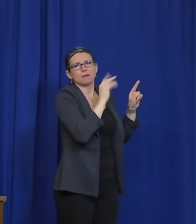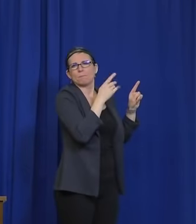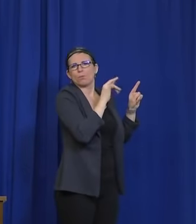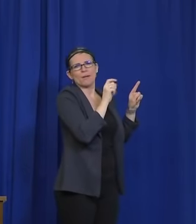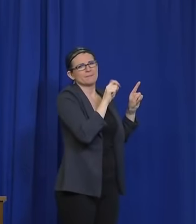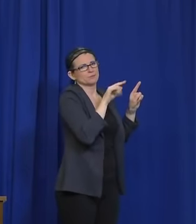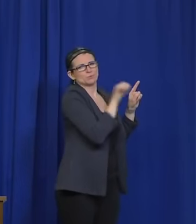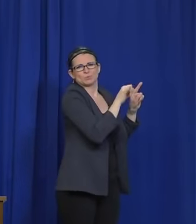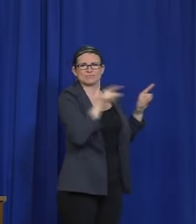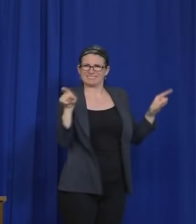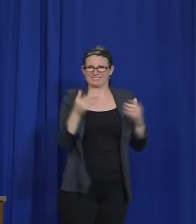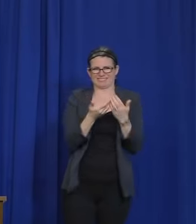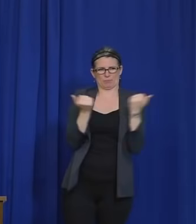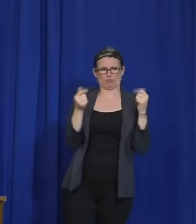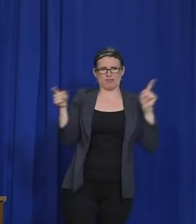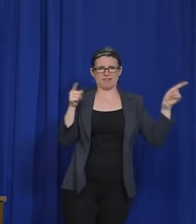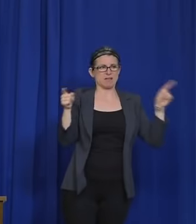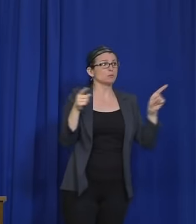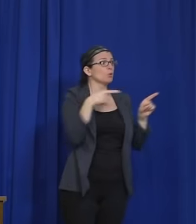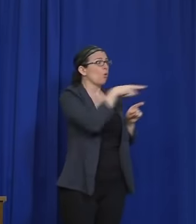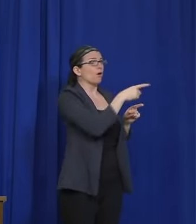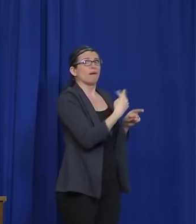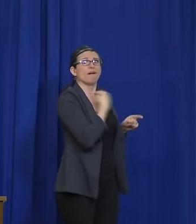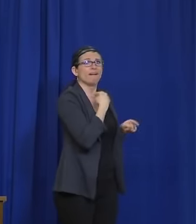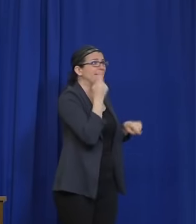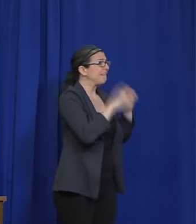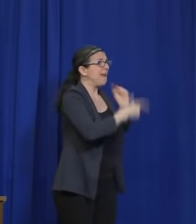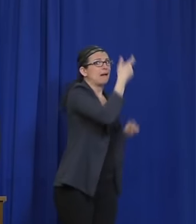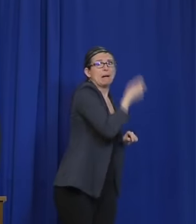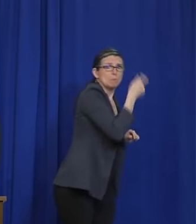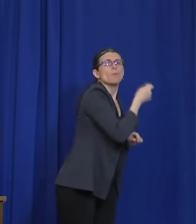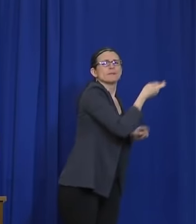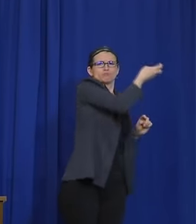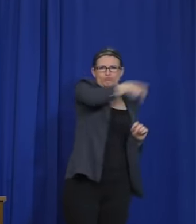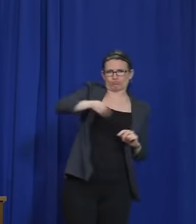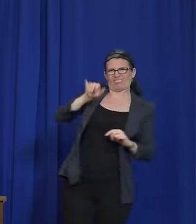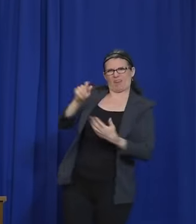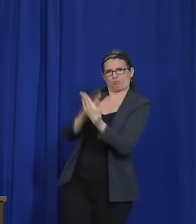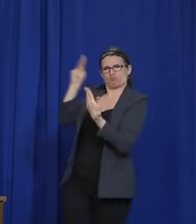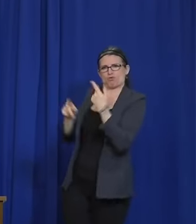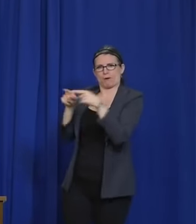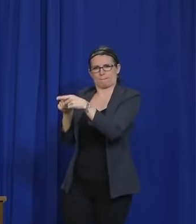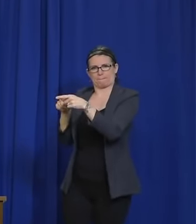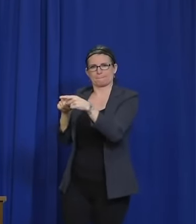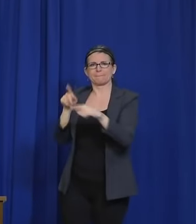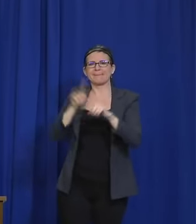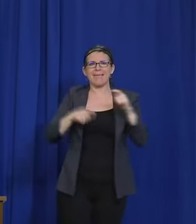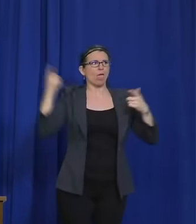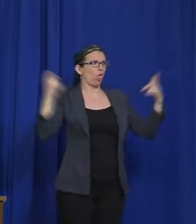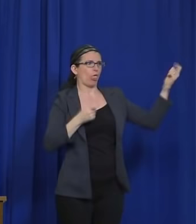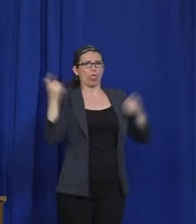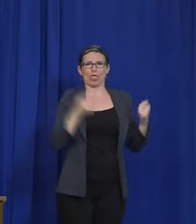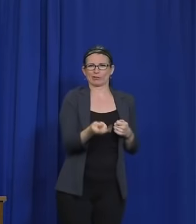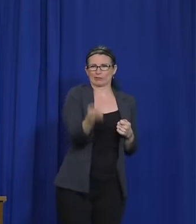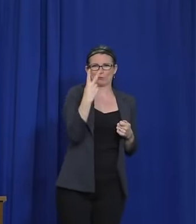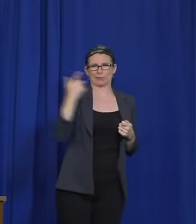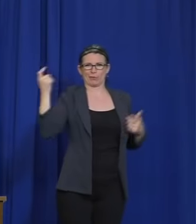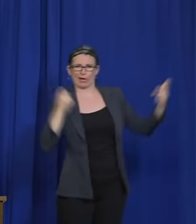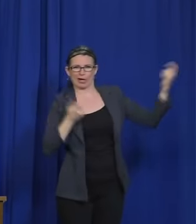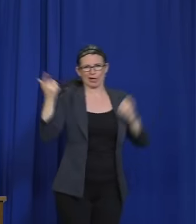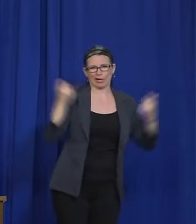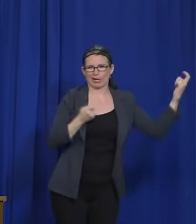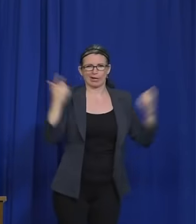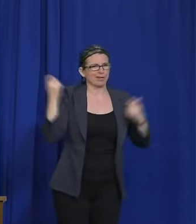or change a knob on a computer. All the states are working hard to establish new systems to deliver this